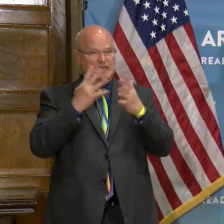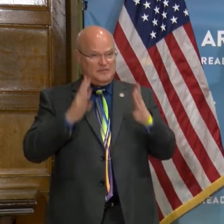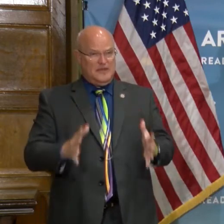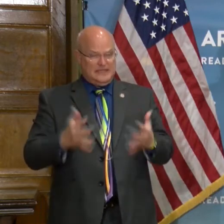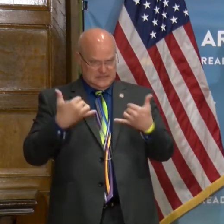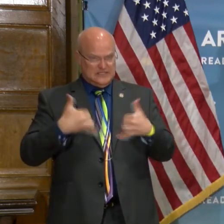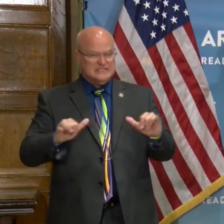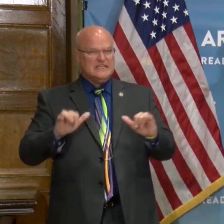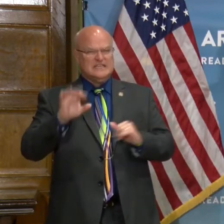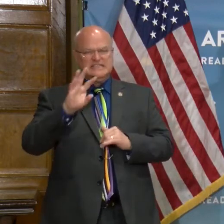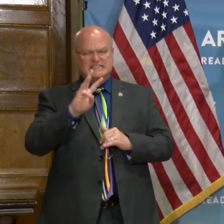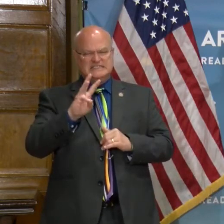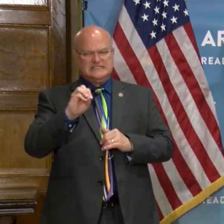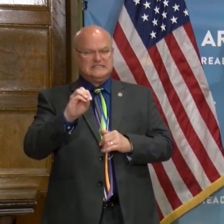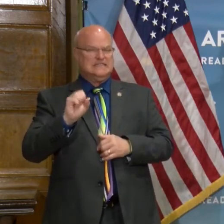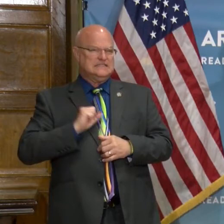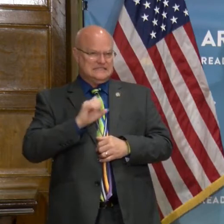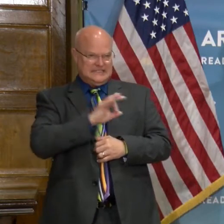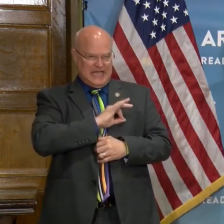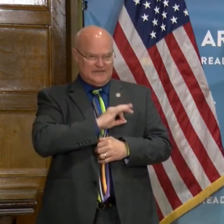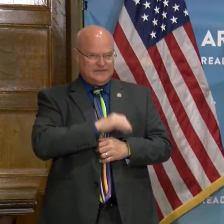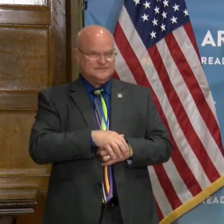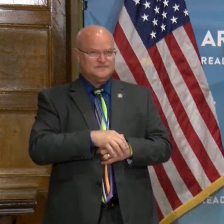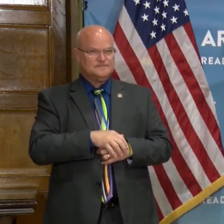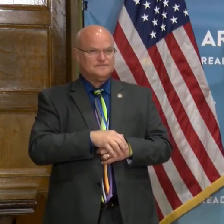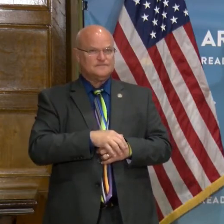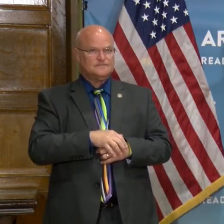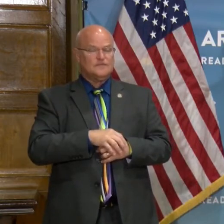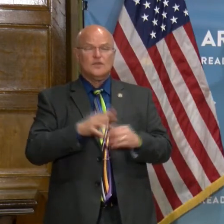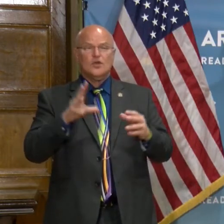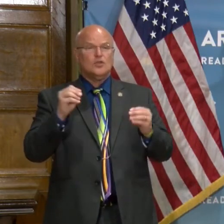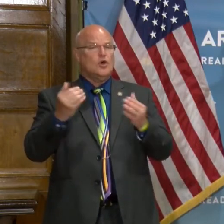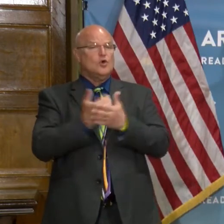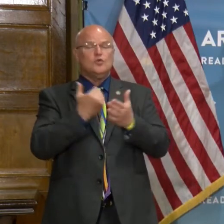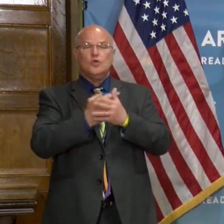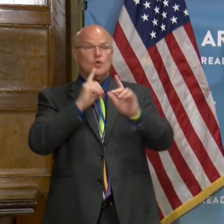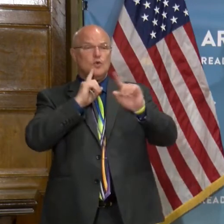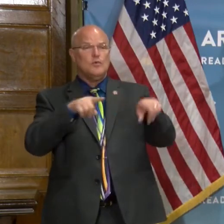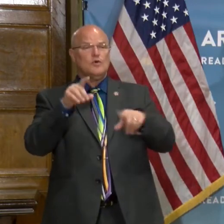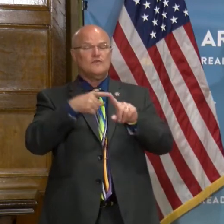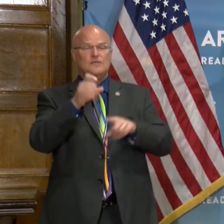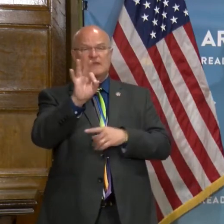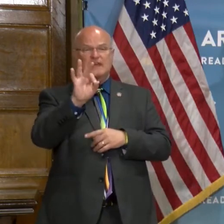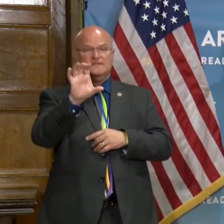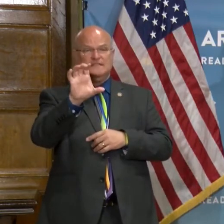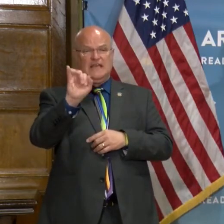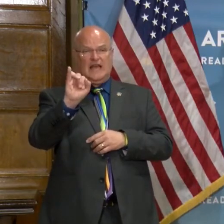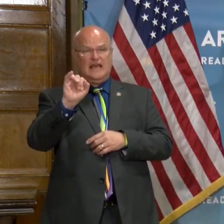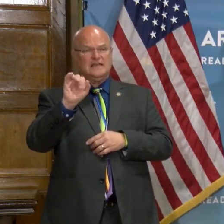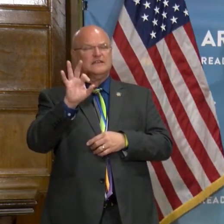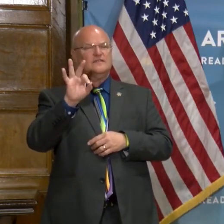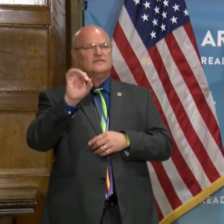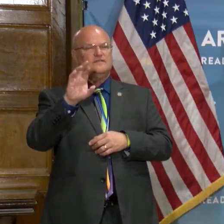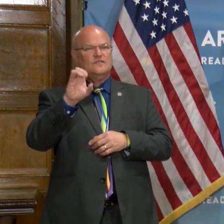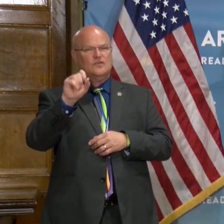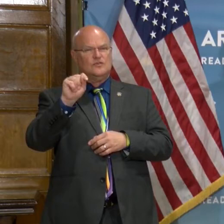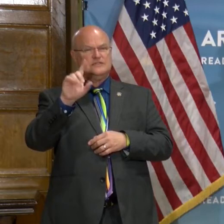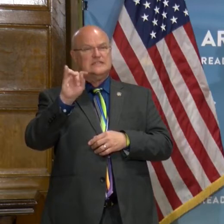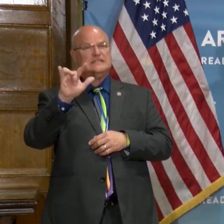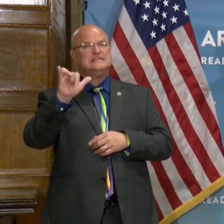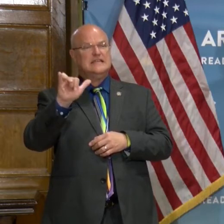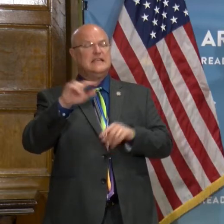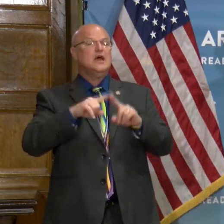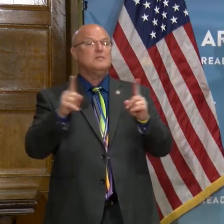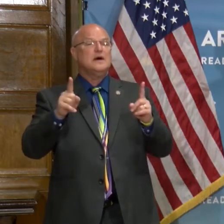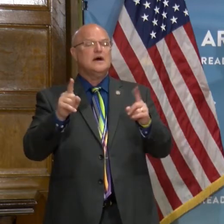We are still at 60 staff. We don't have any new reports from the FCI in Forest City, but I do want to